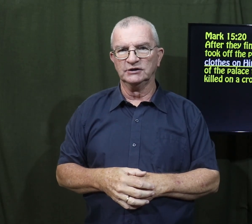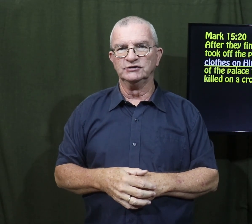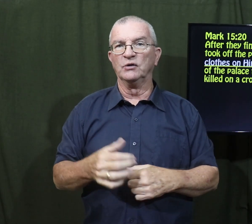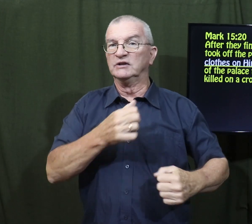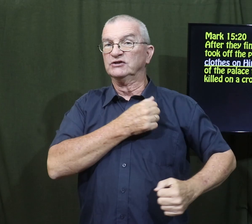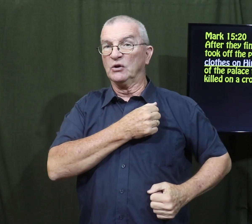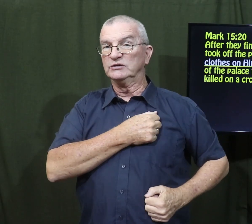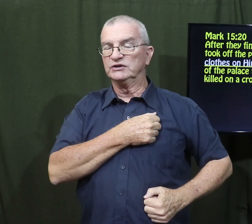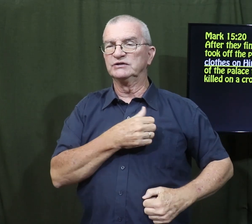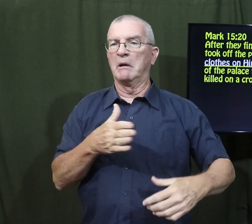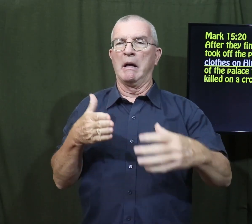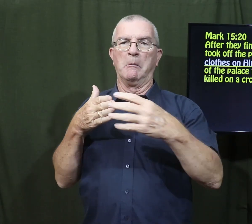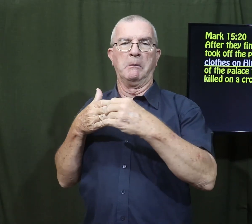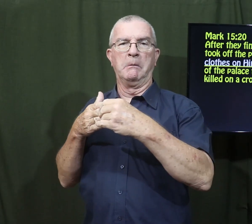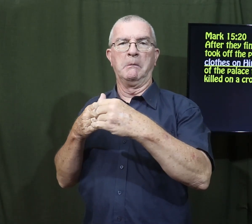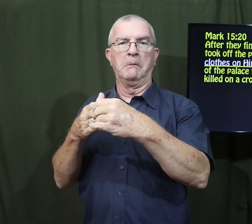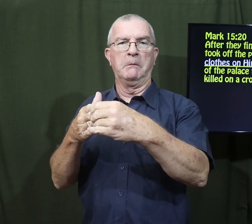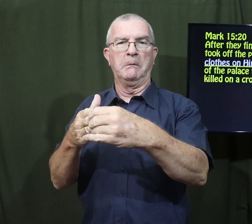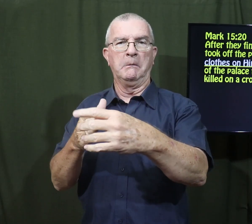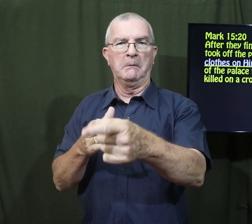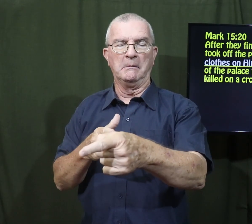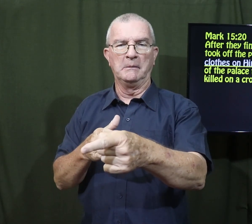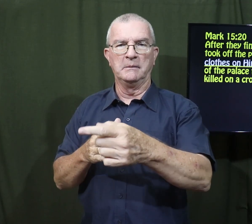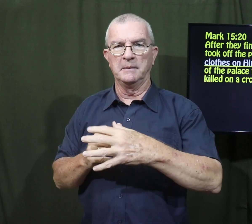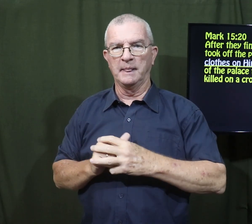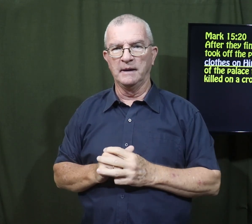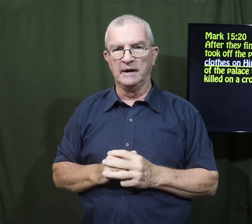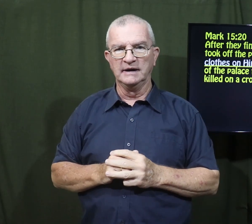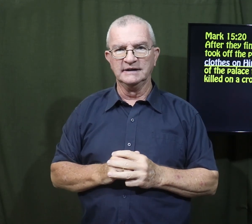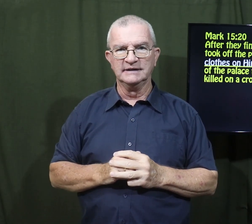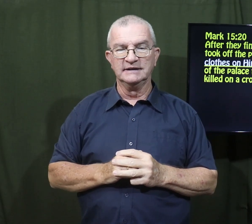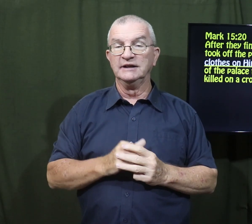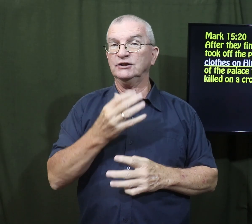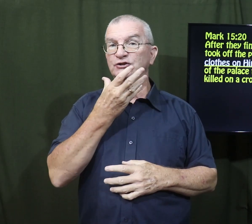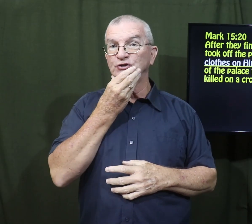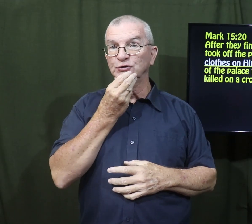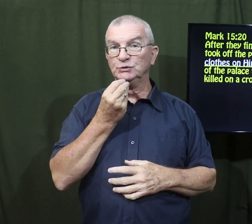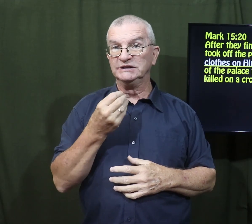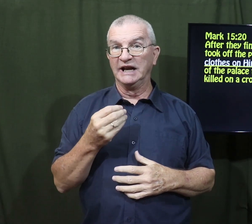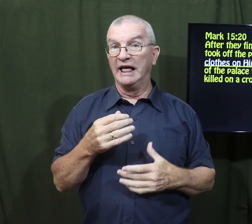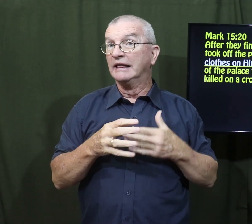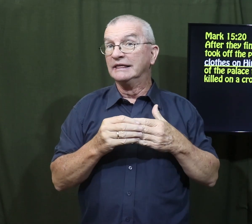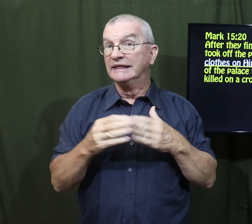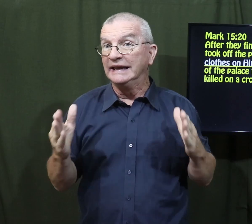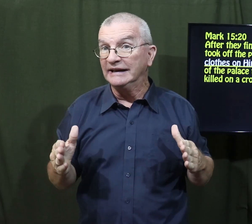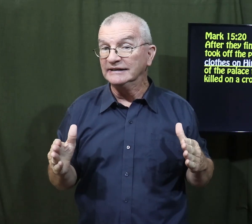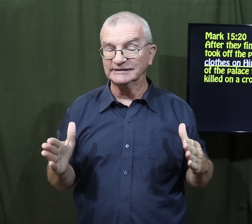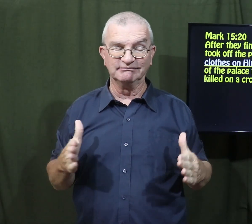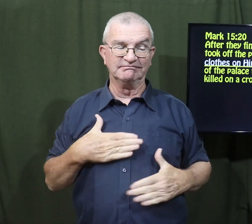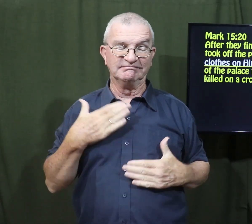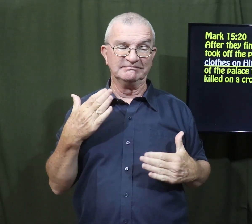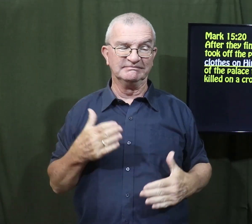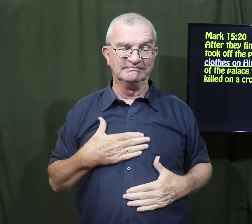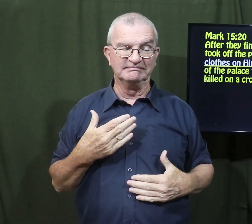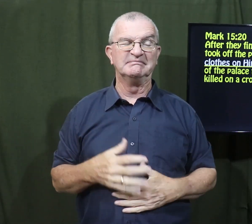little hill outside Jerusalem. So the soldiers led him away. And the Jewish leaders, they